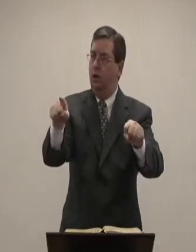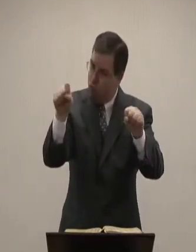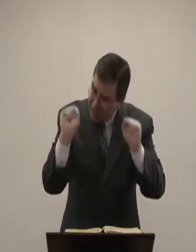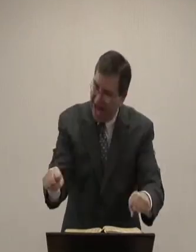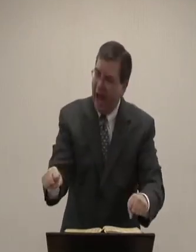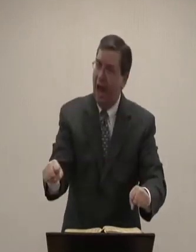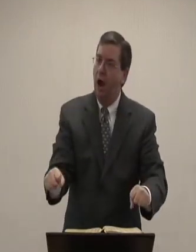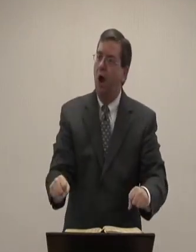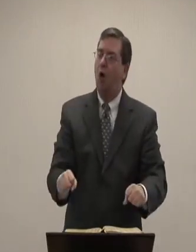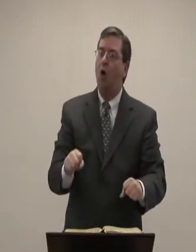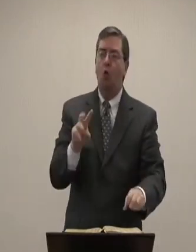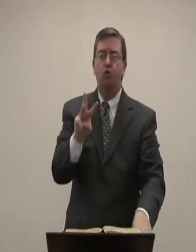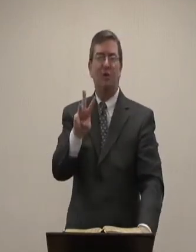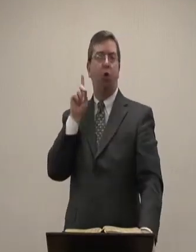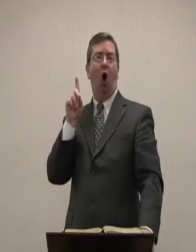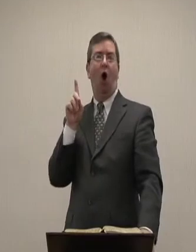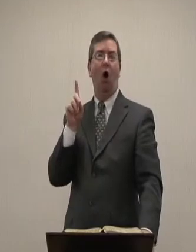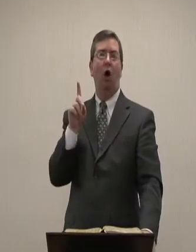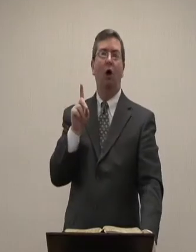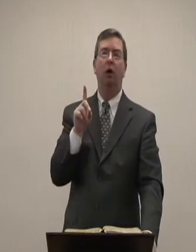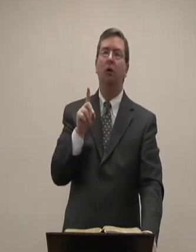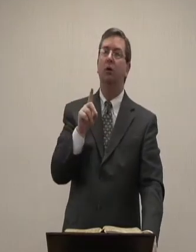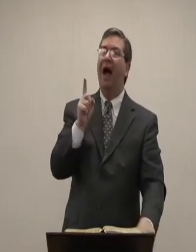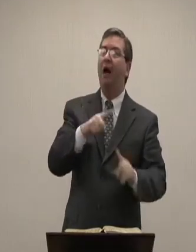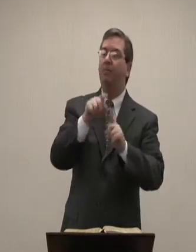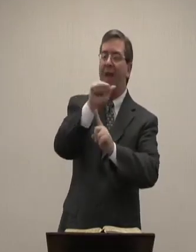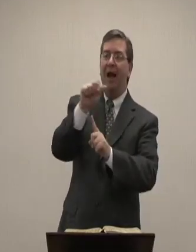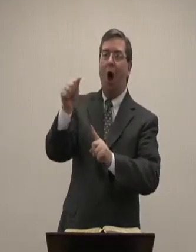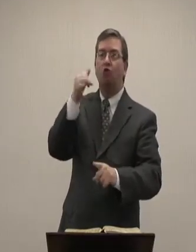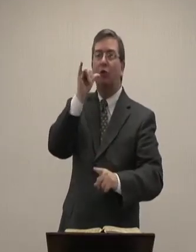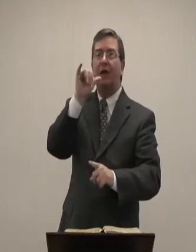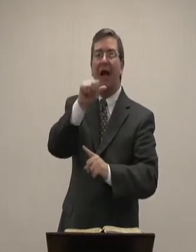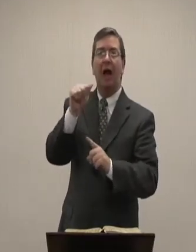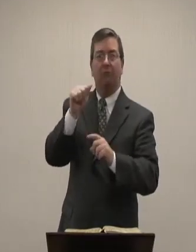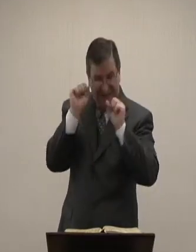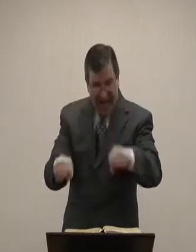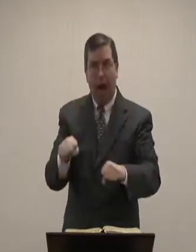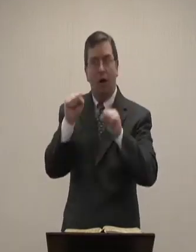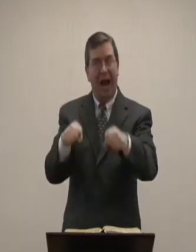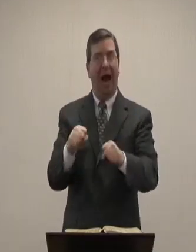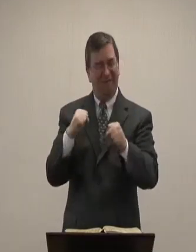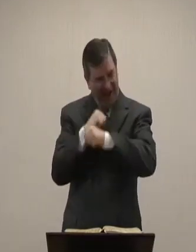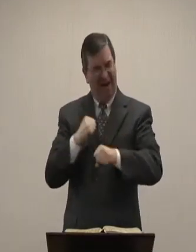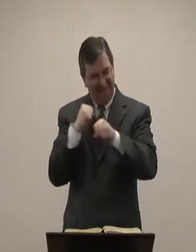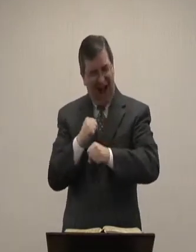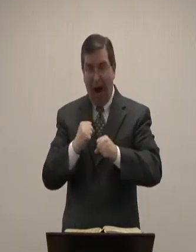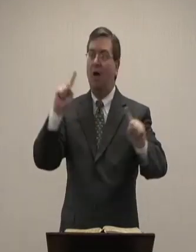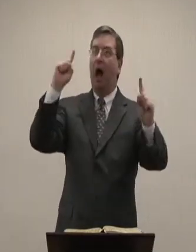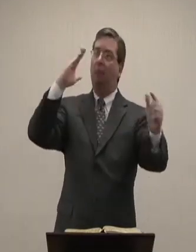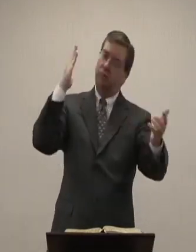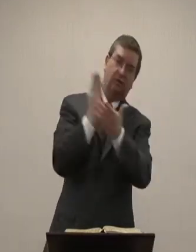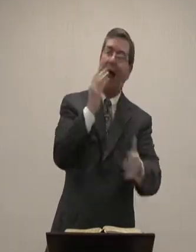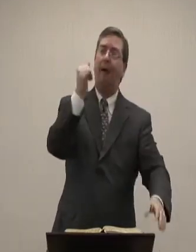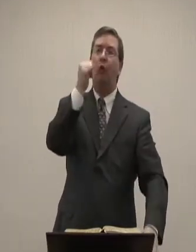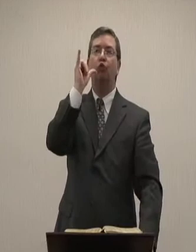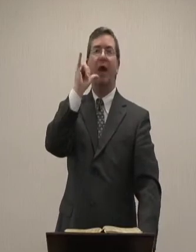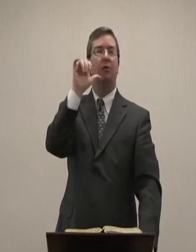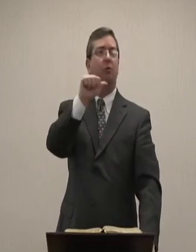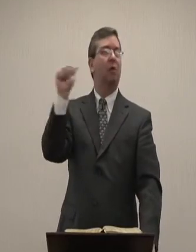I know that you have struggles in your life, and I know that that happens to you, but you can stop drinking. You can fight the things